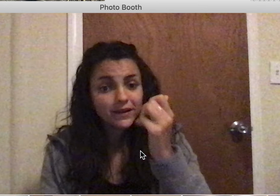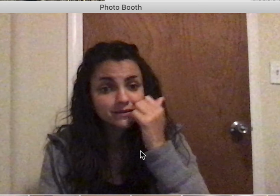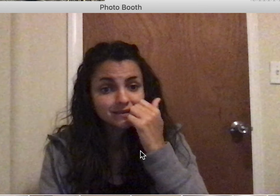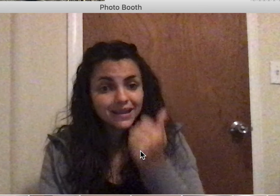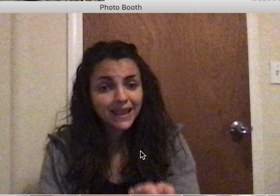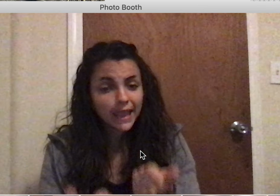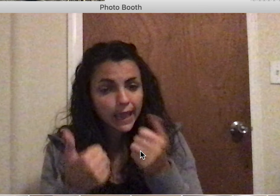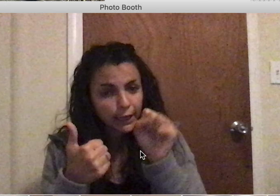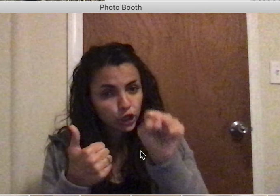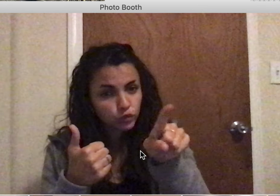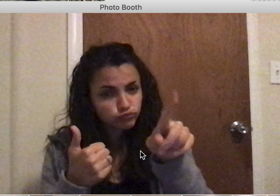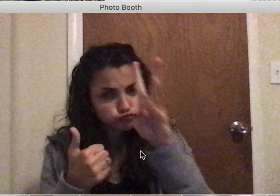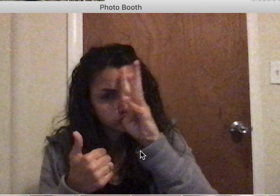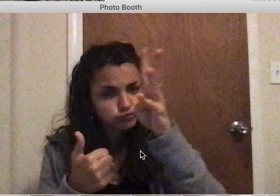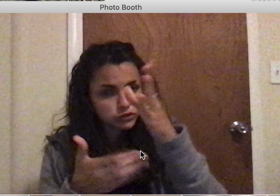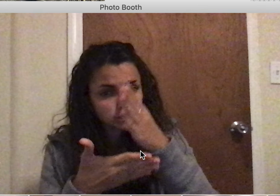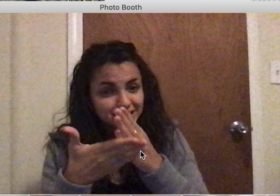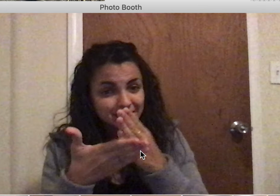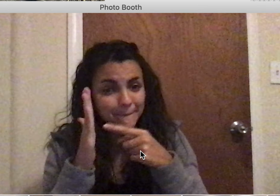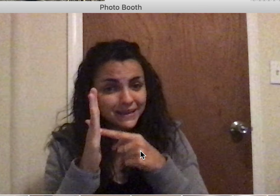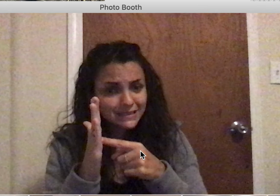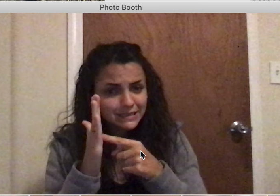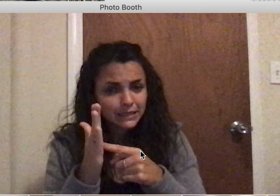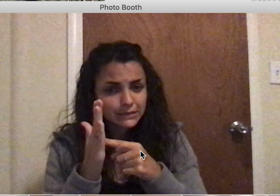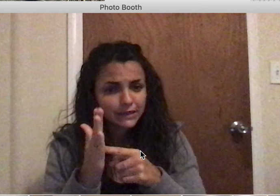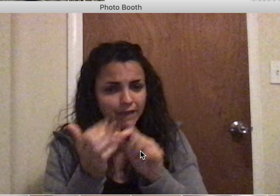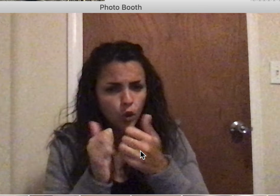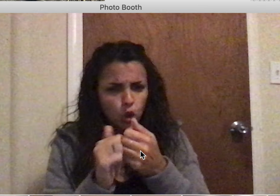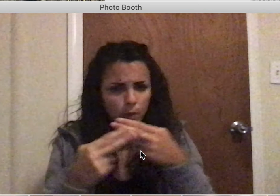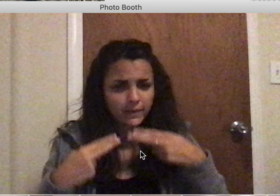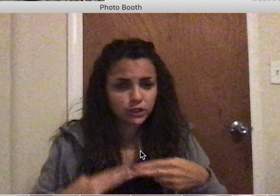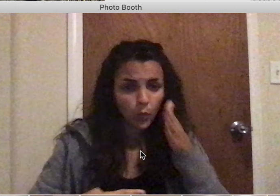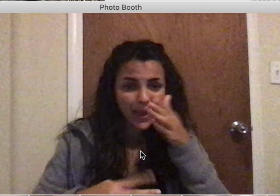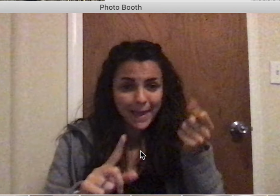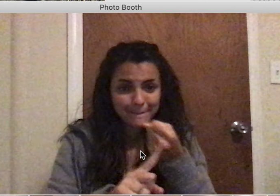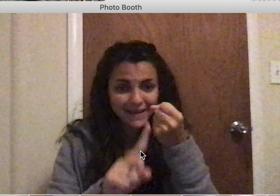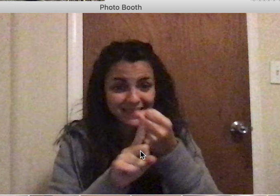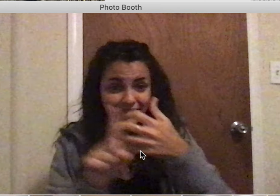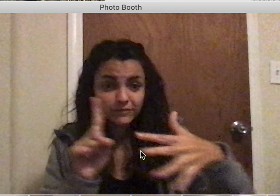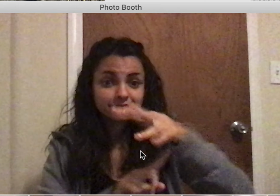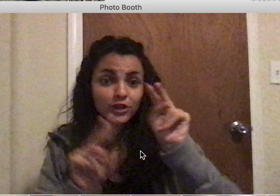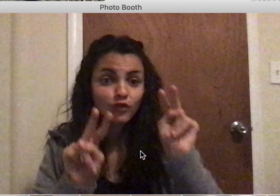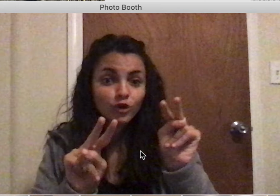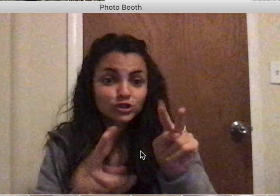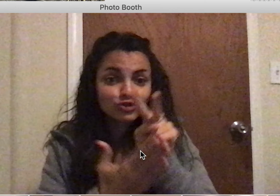environment? All right, I look forward to reading your responses.